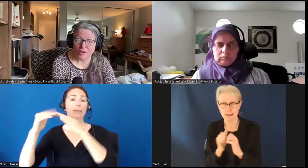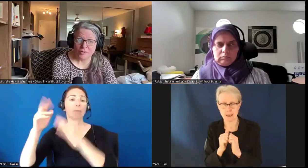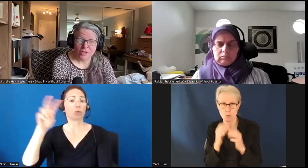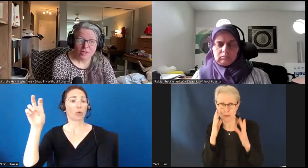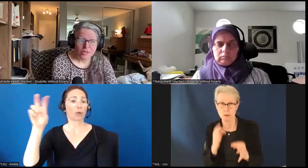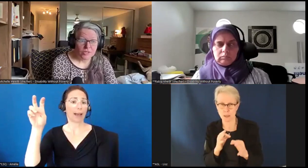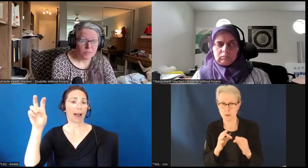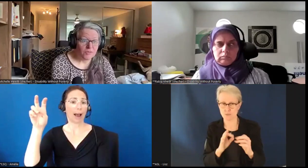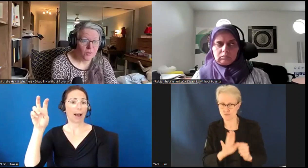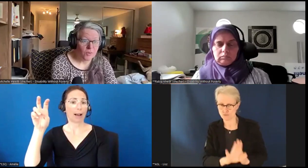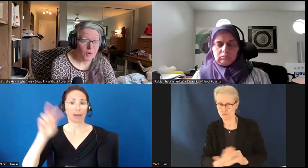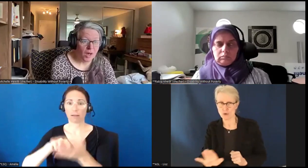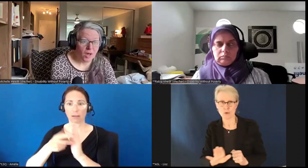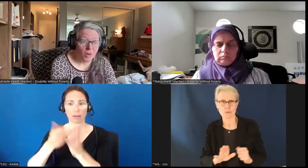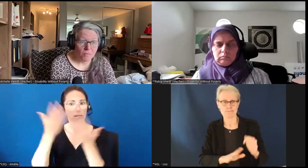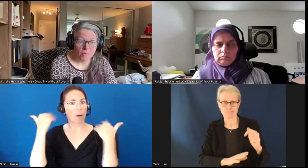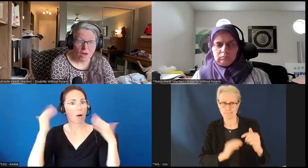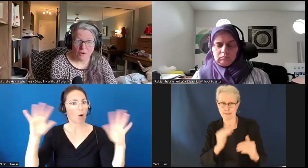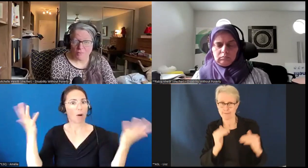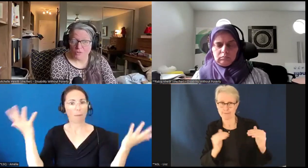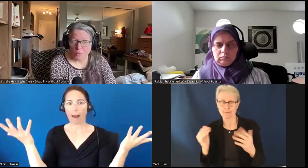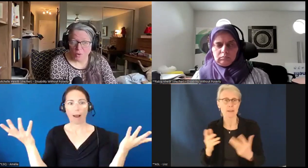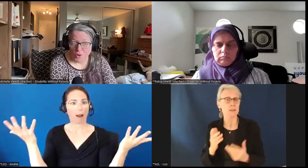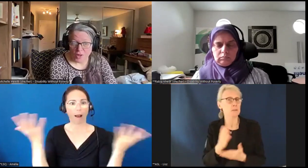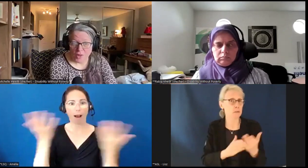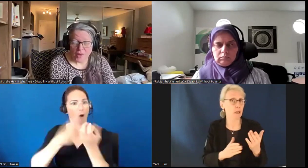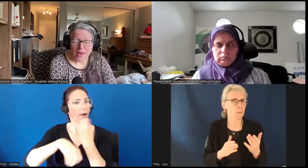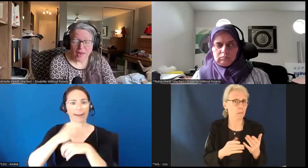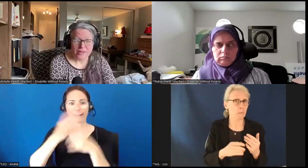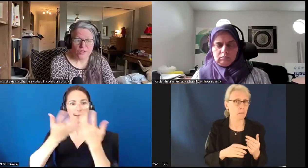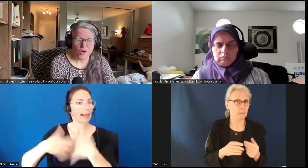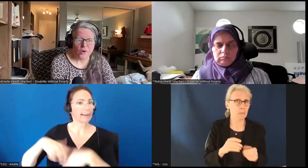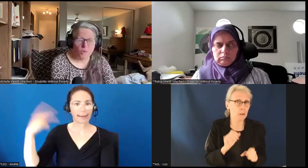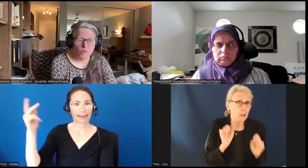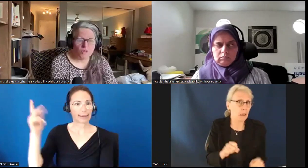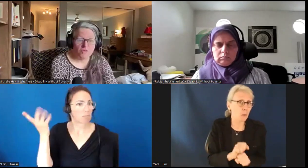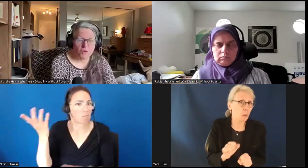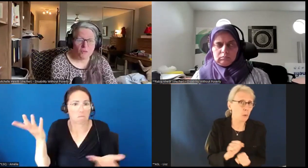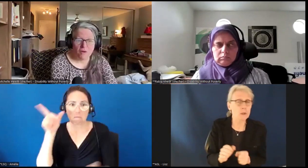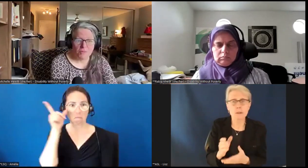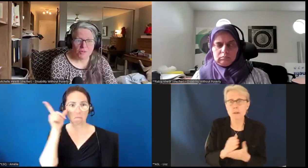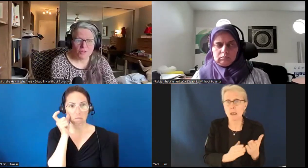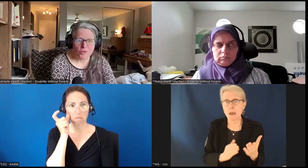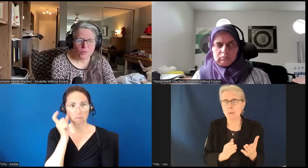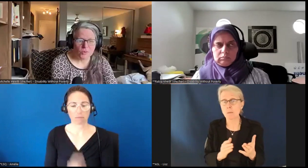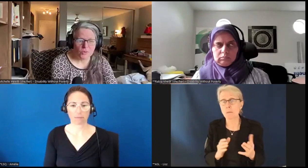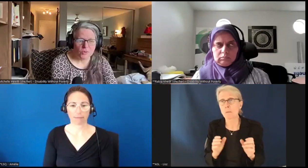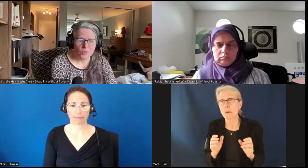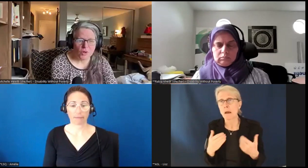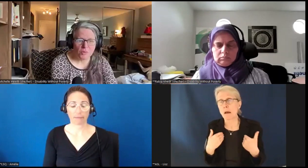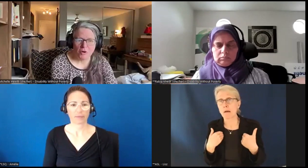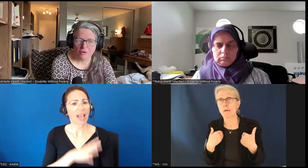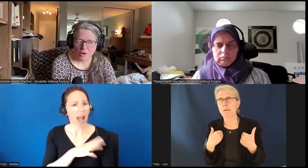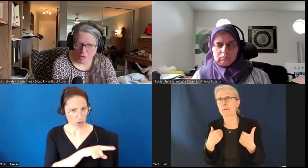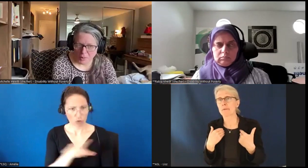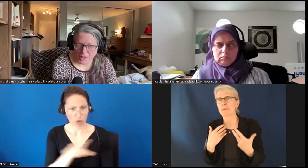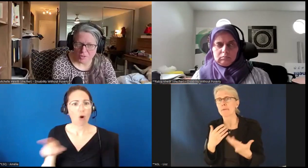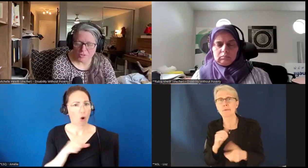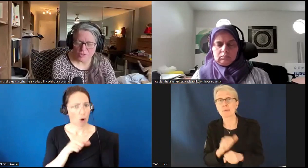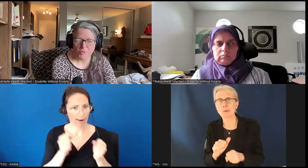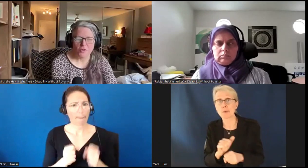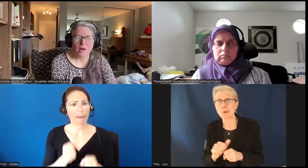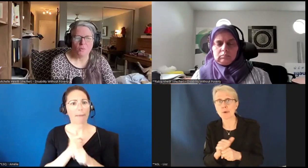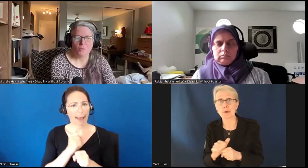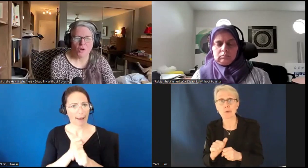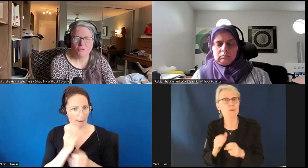that, some of you are able to work. And so some of you are able to work but are on low income.